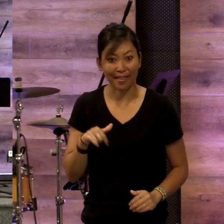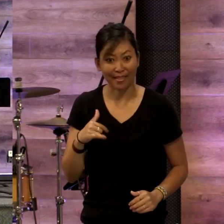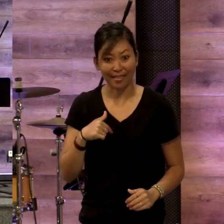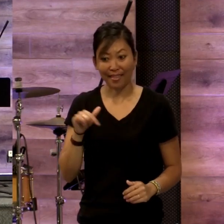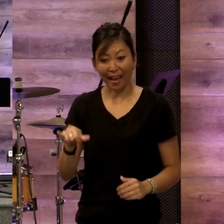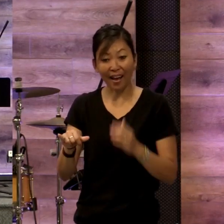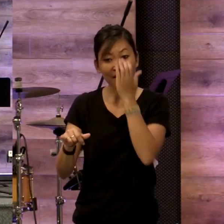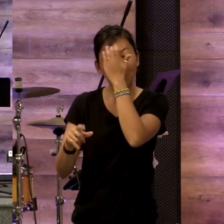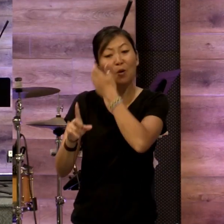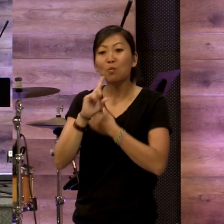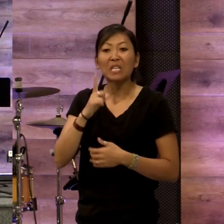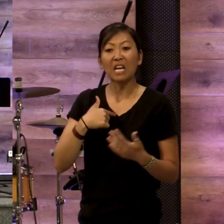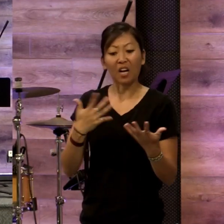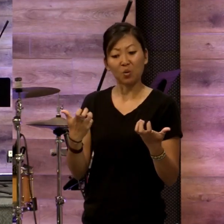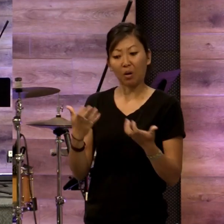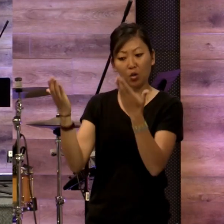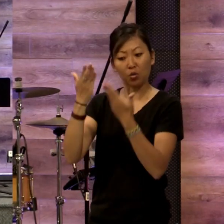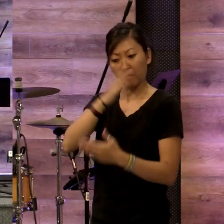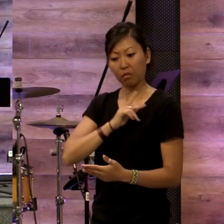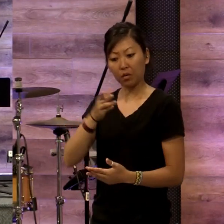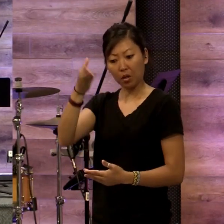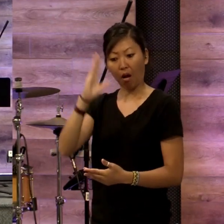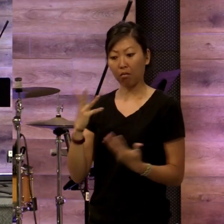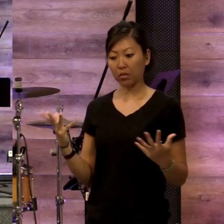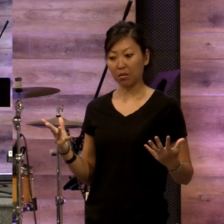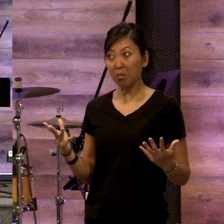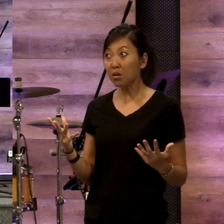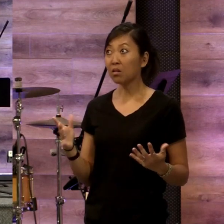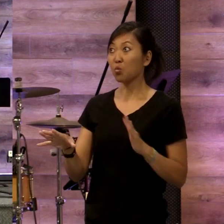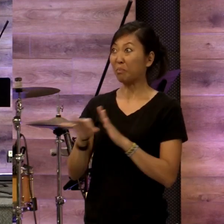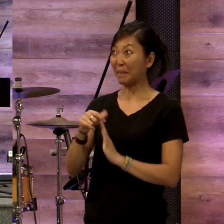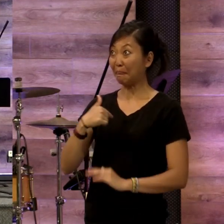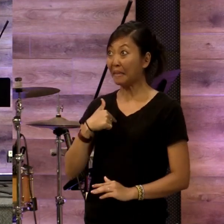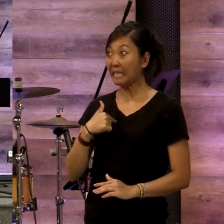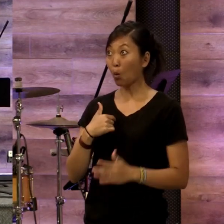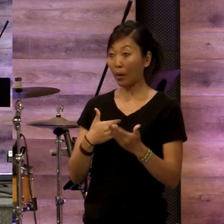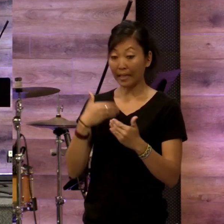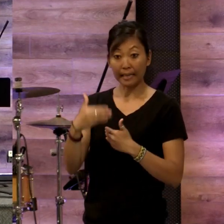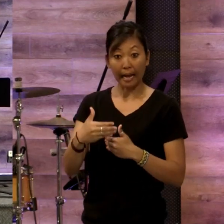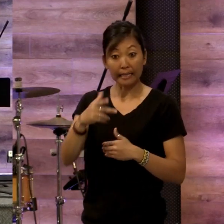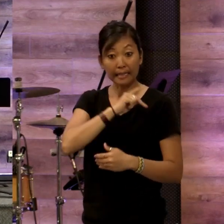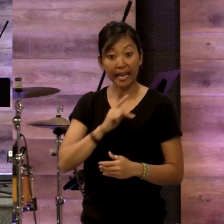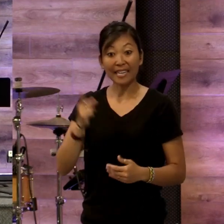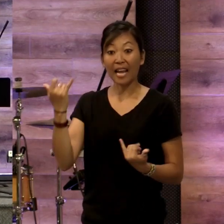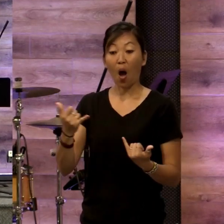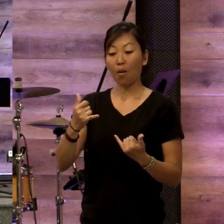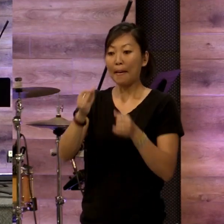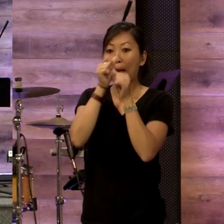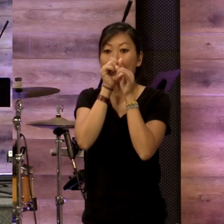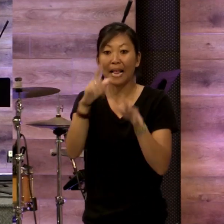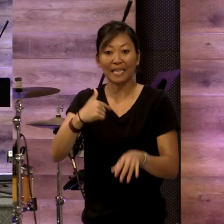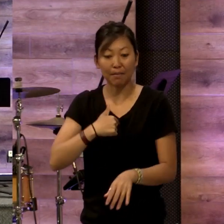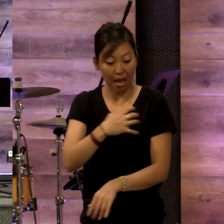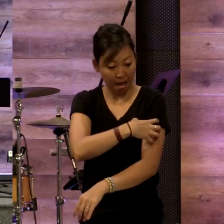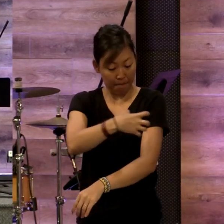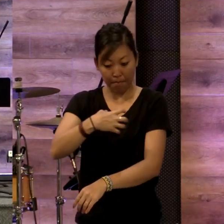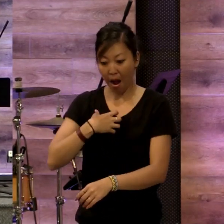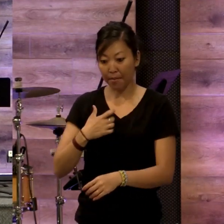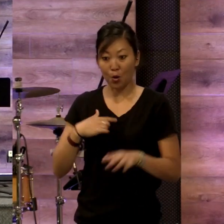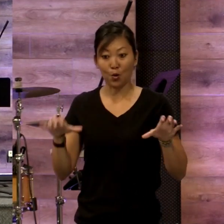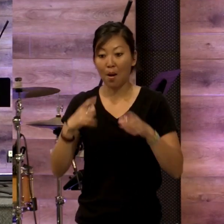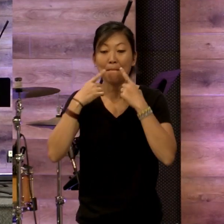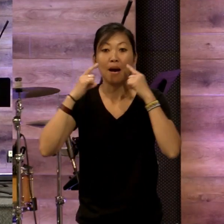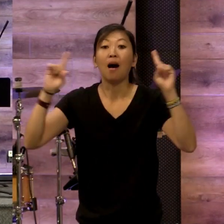you only wanted to be faithful to your God, and yet God chose you and is now blessing you and empowering you to do things that you couldn't